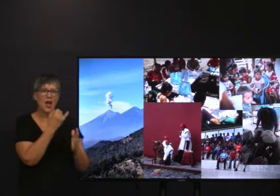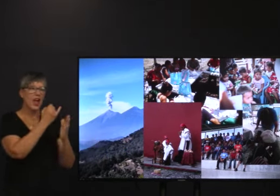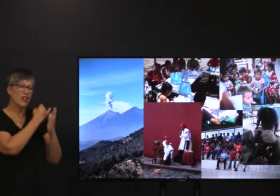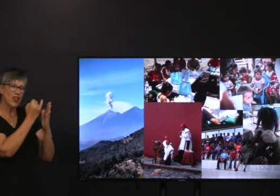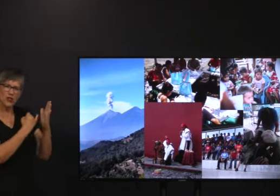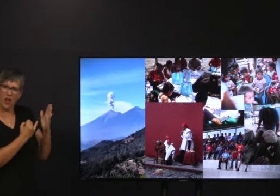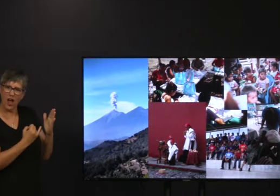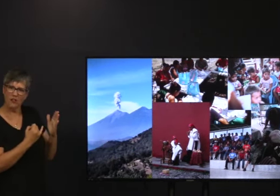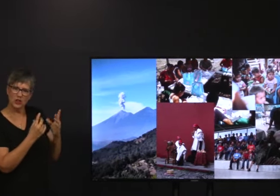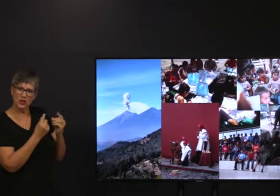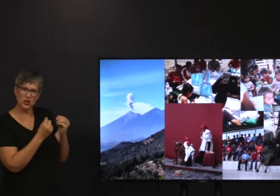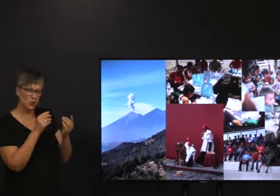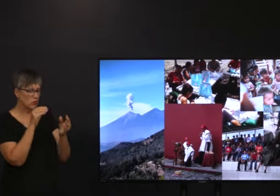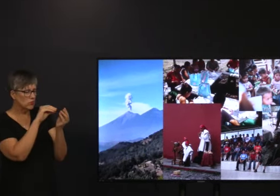them,